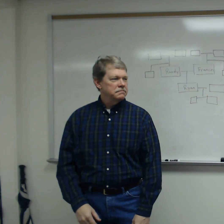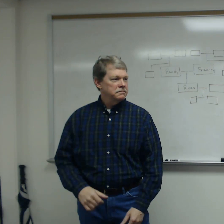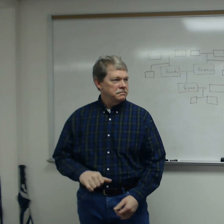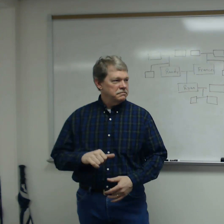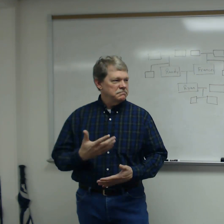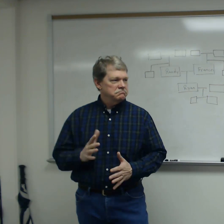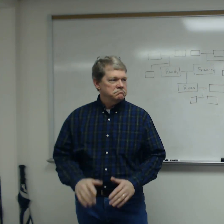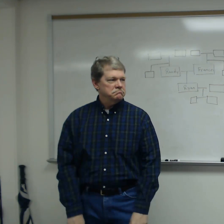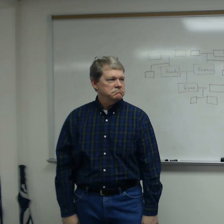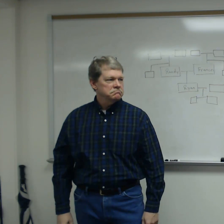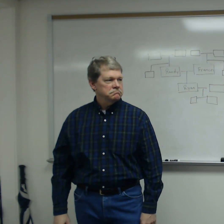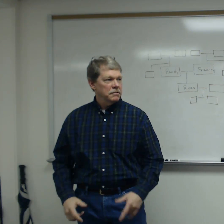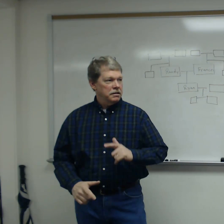I think that's enough of a review.